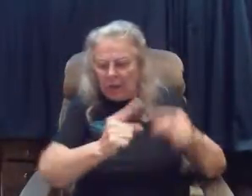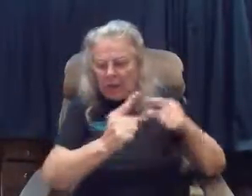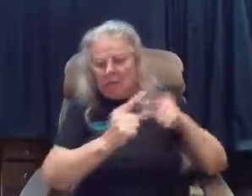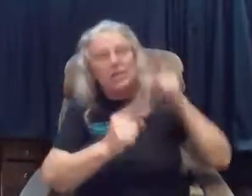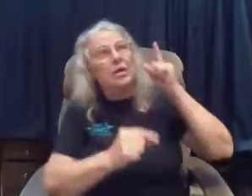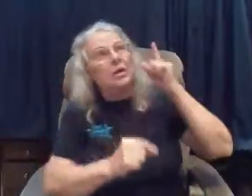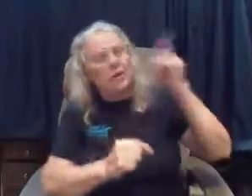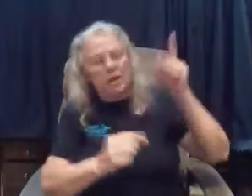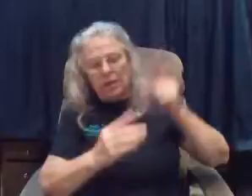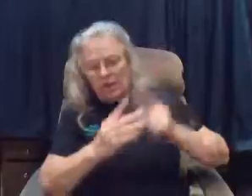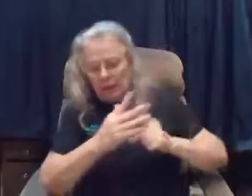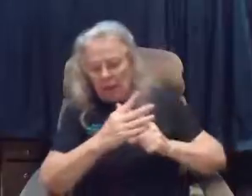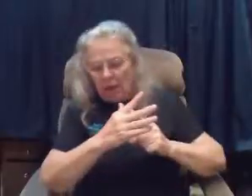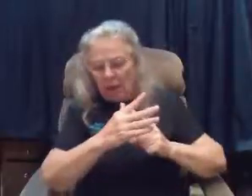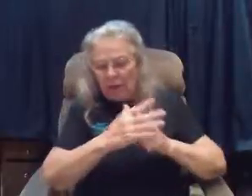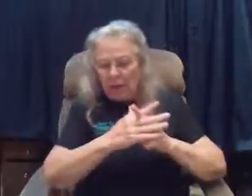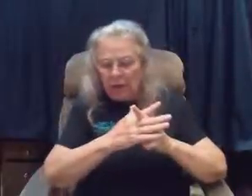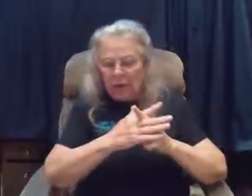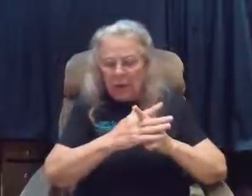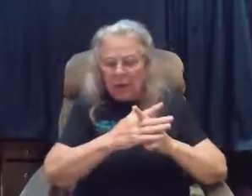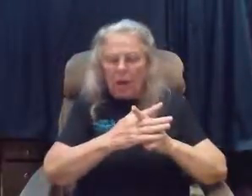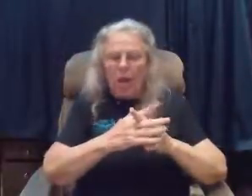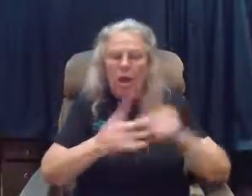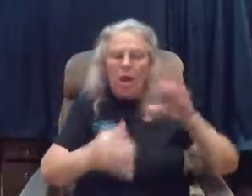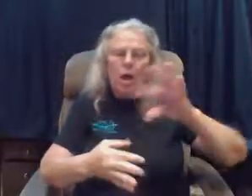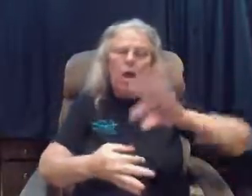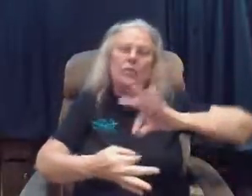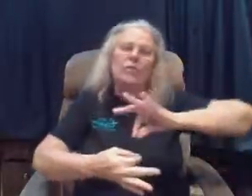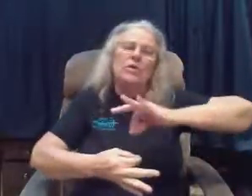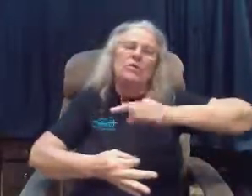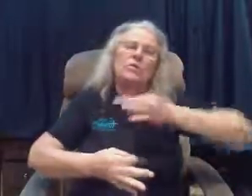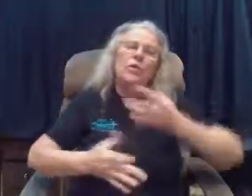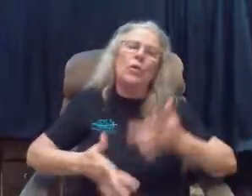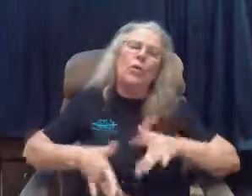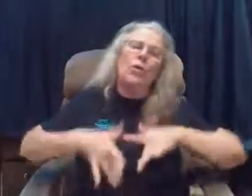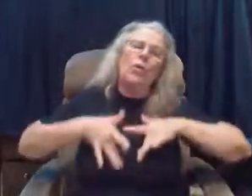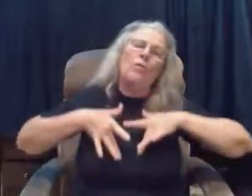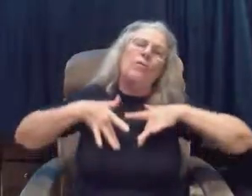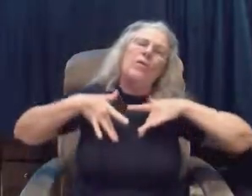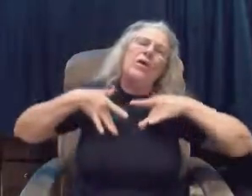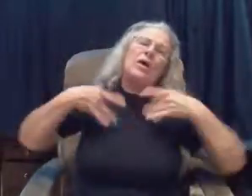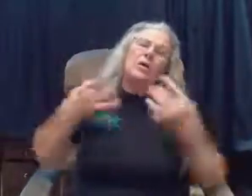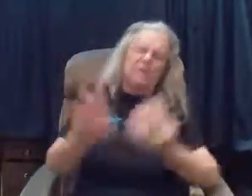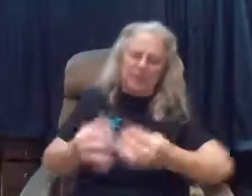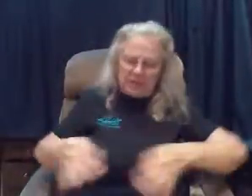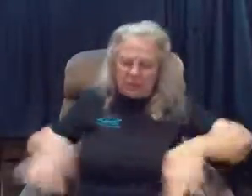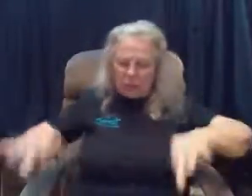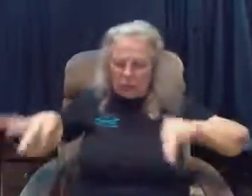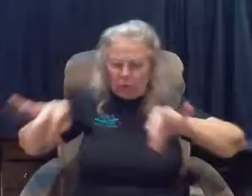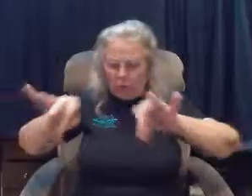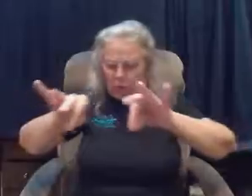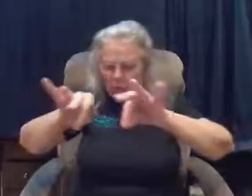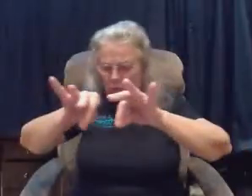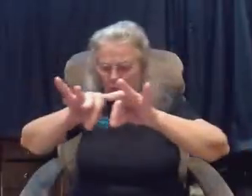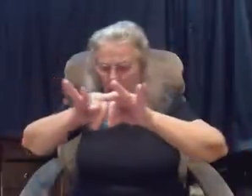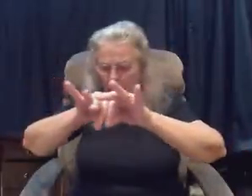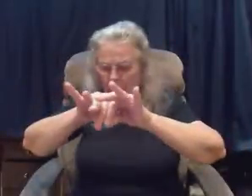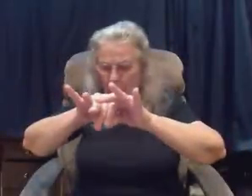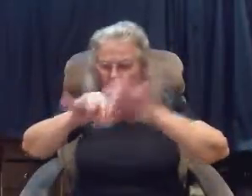pining till he appeared, and the soul felt its worth.